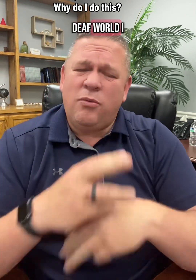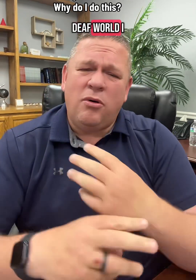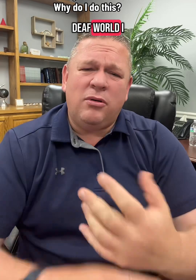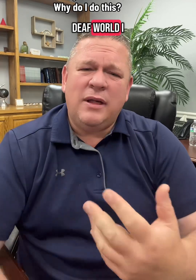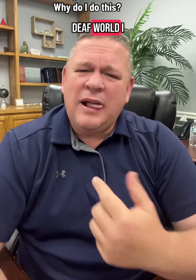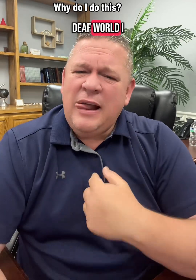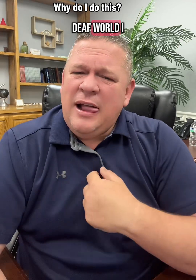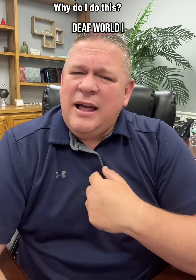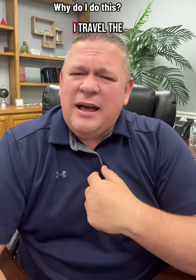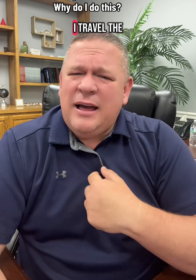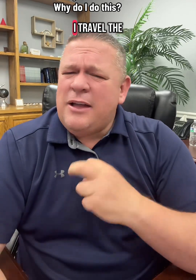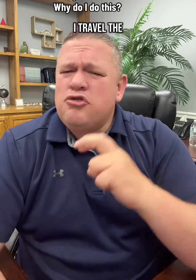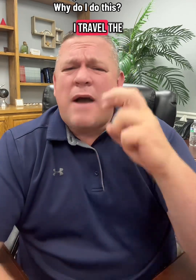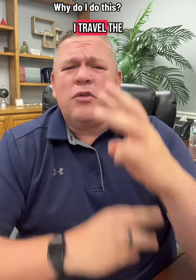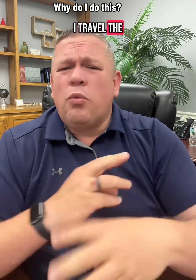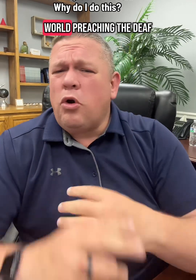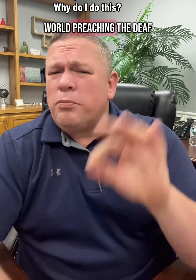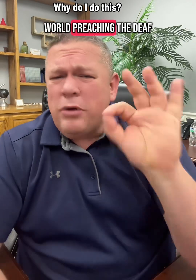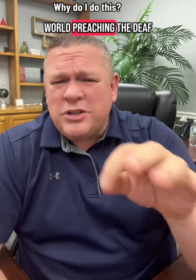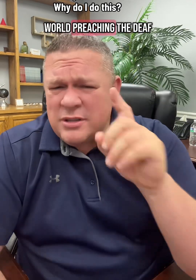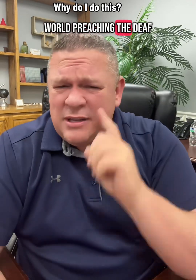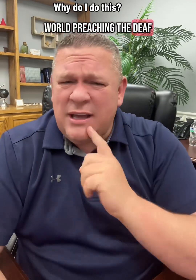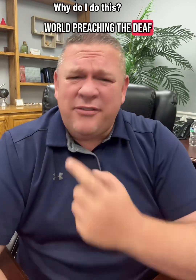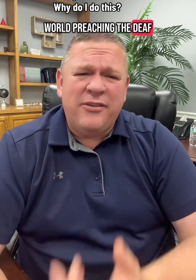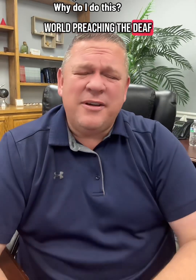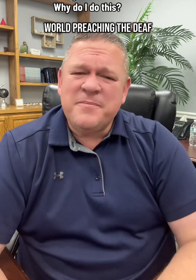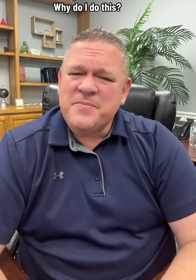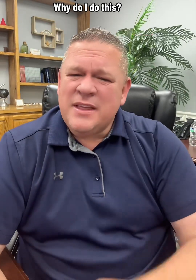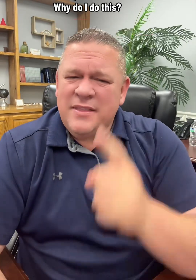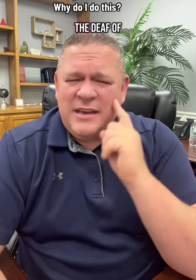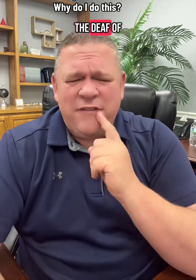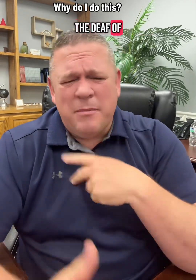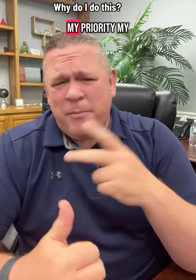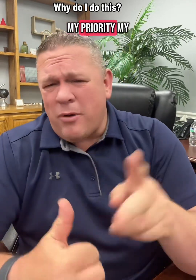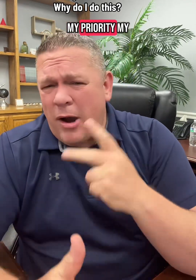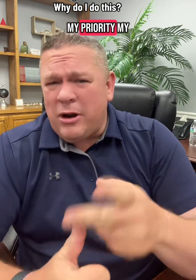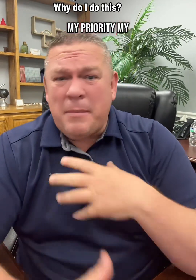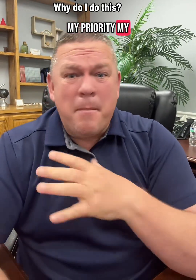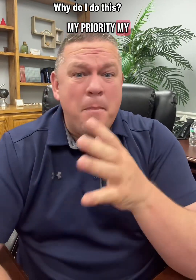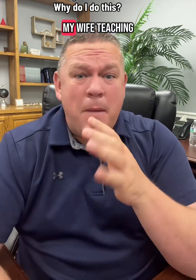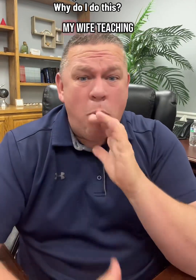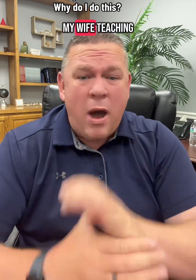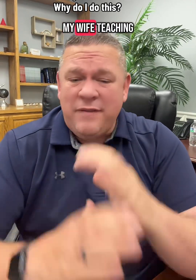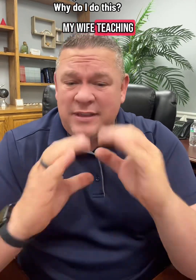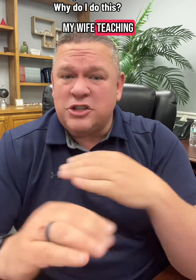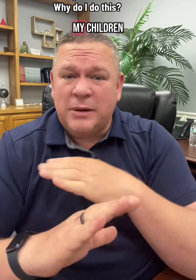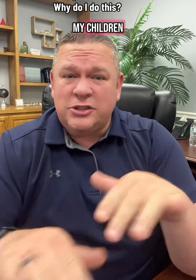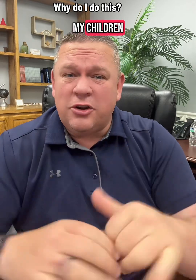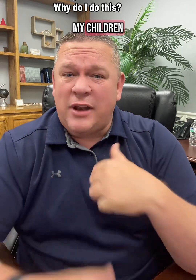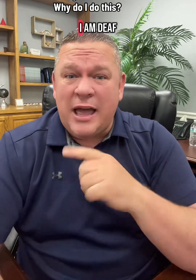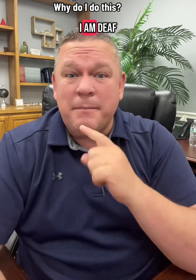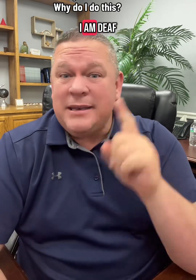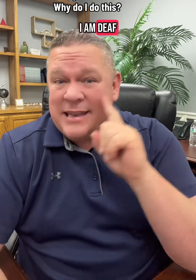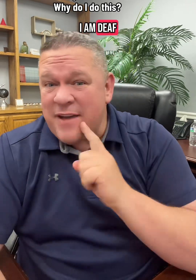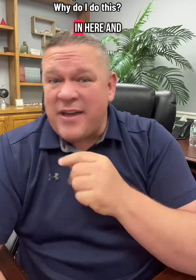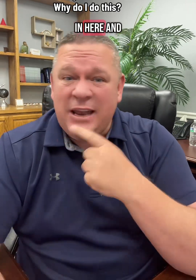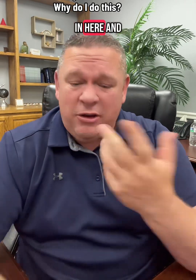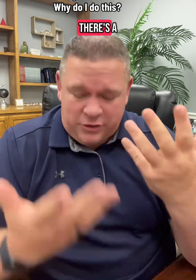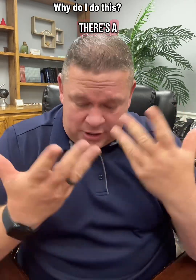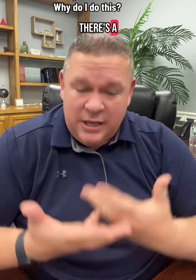world. I travel the world preaching to the deaf. The deaf are my priority. My wife teaches my children that I am deaf and hearing. There's